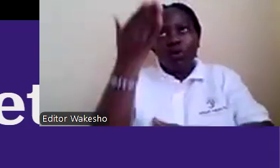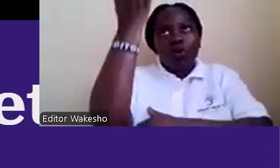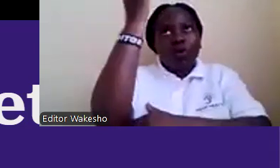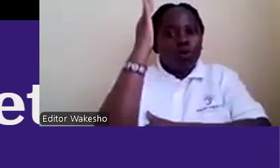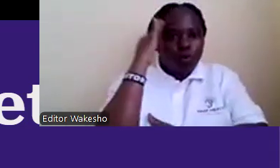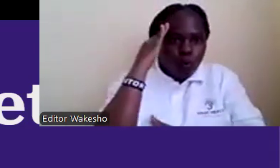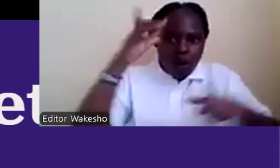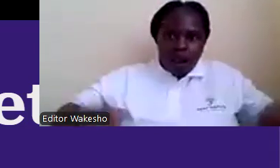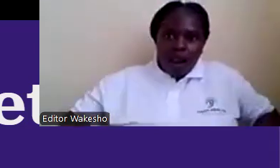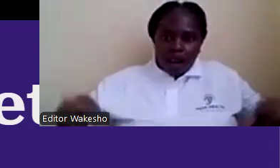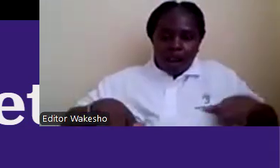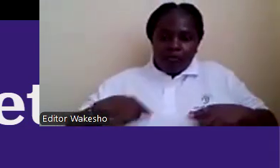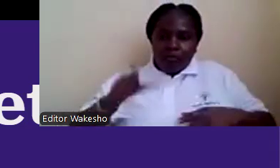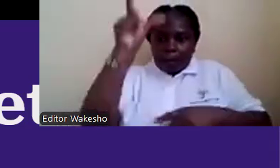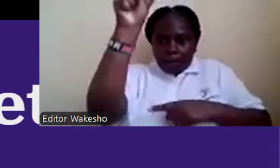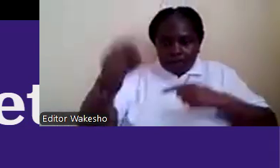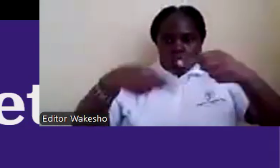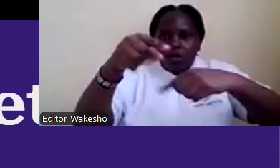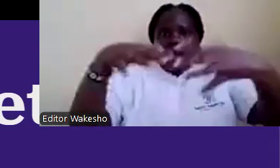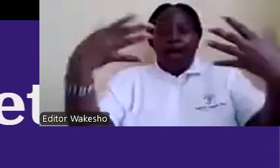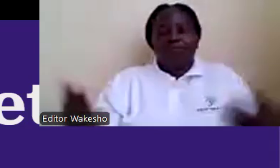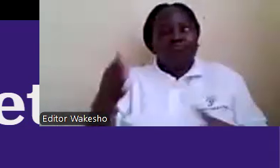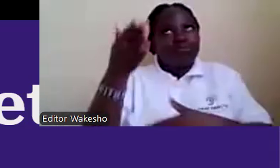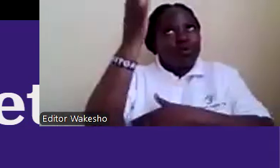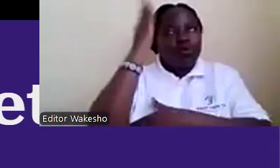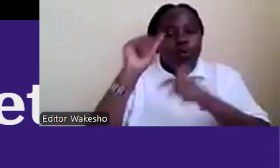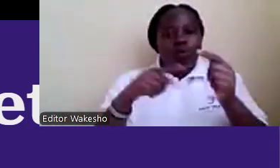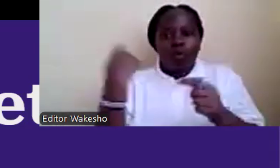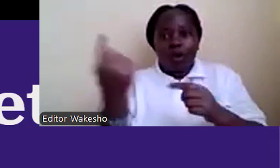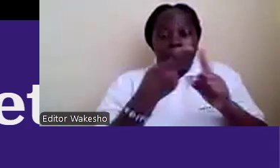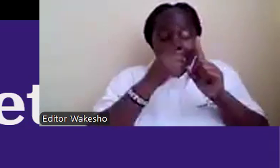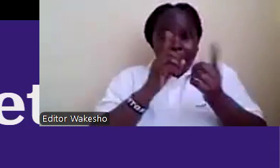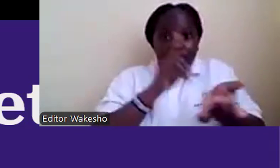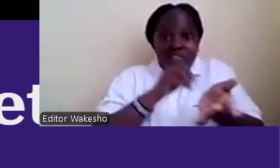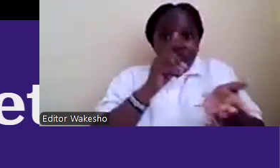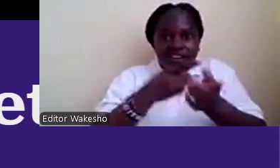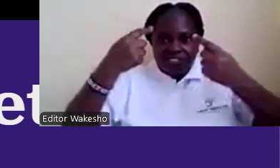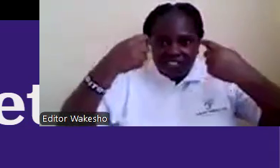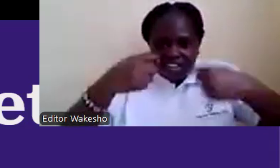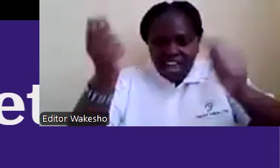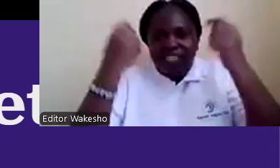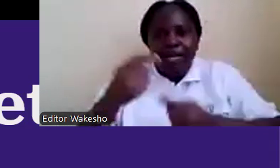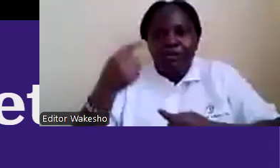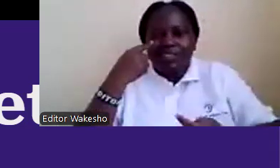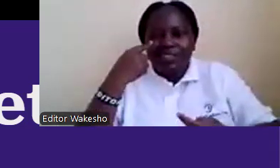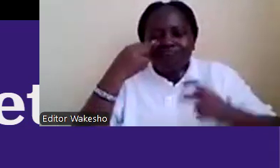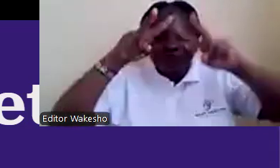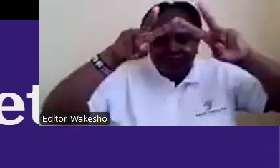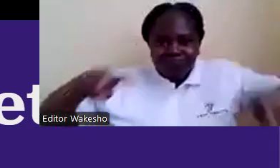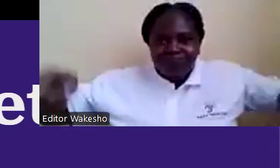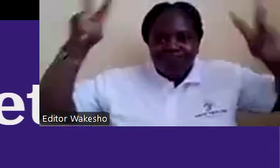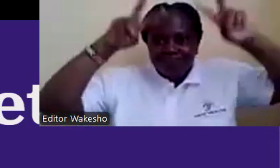what your fate will look like, right? But these are some of the well-studied and